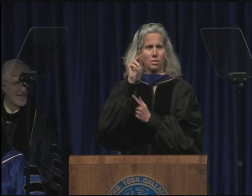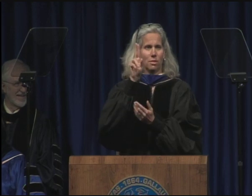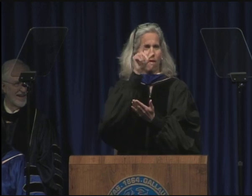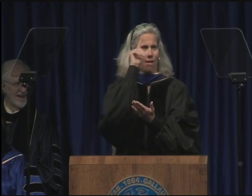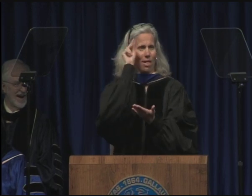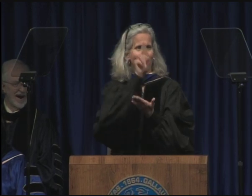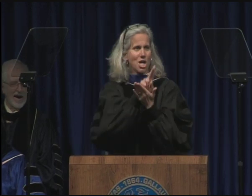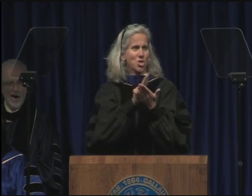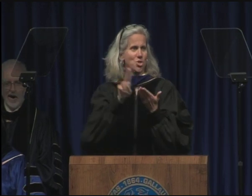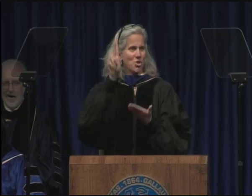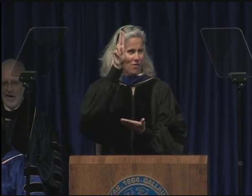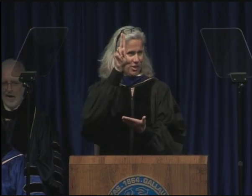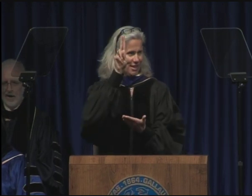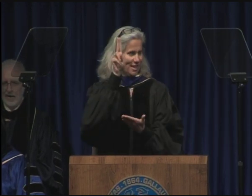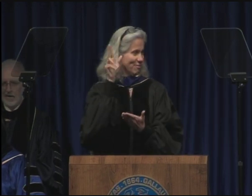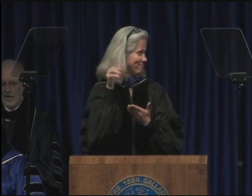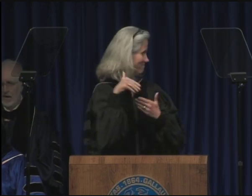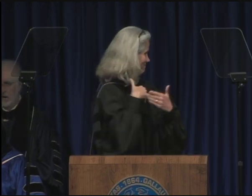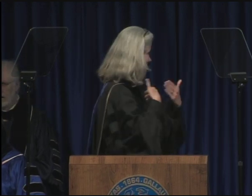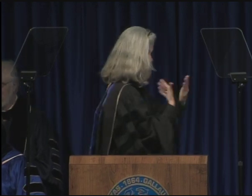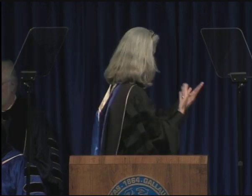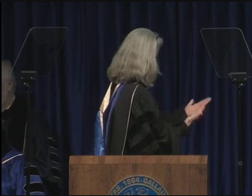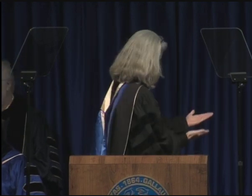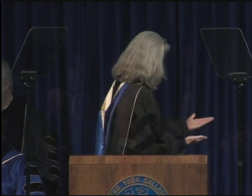Provost of Gallaudet University.